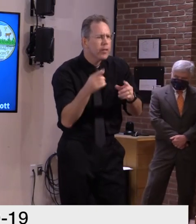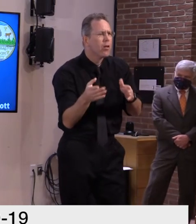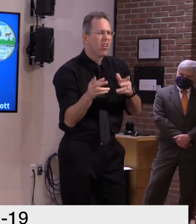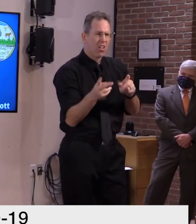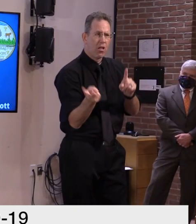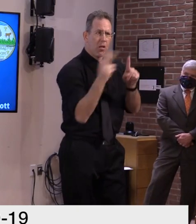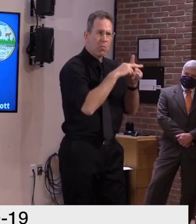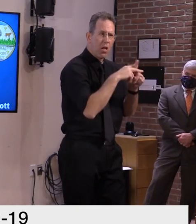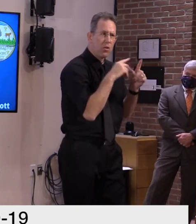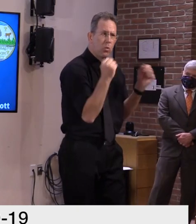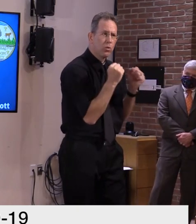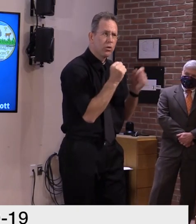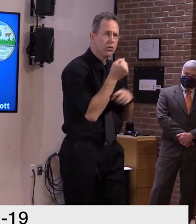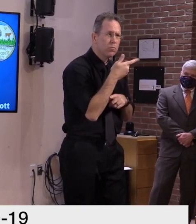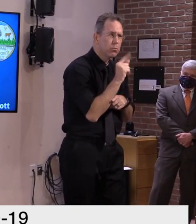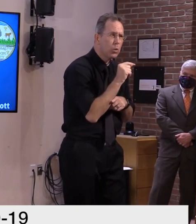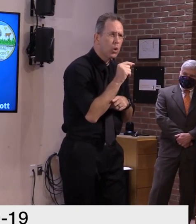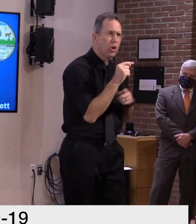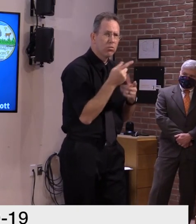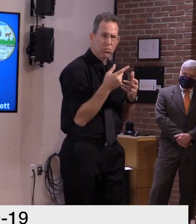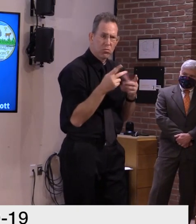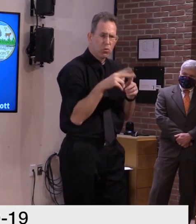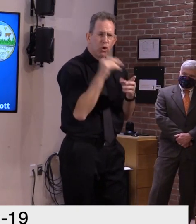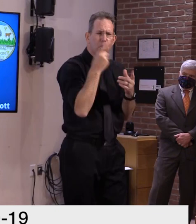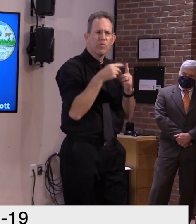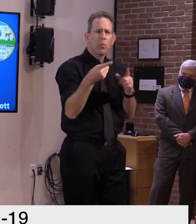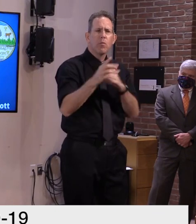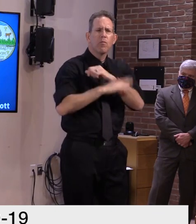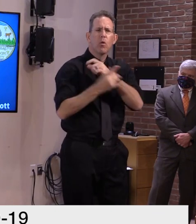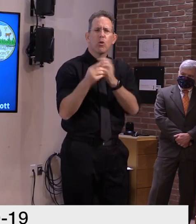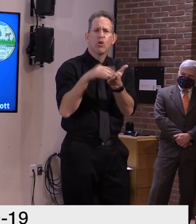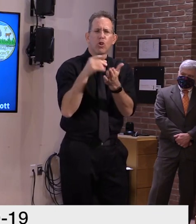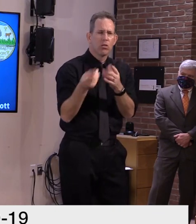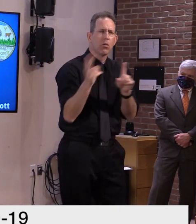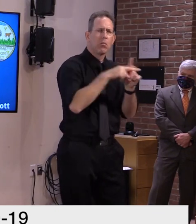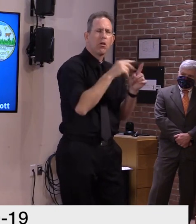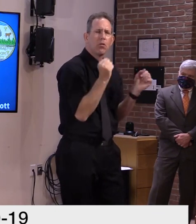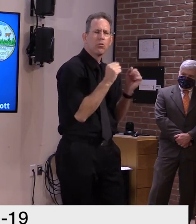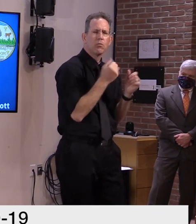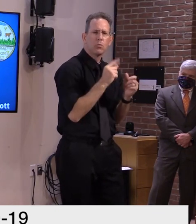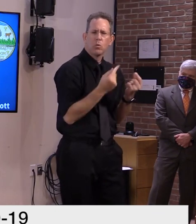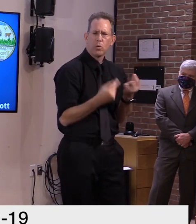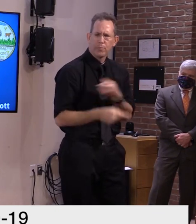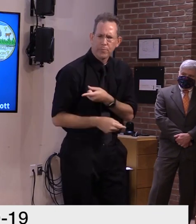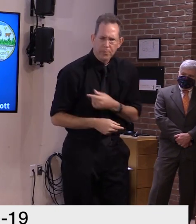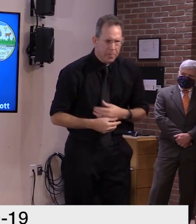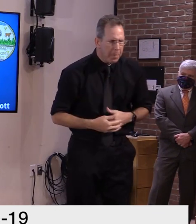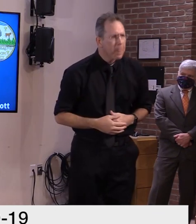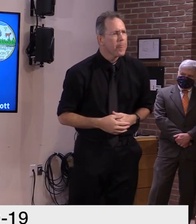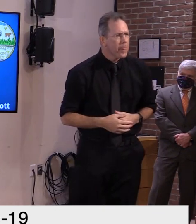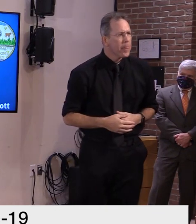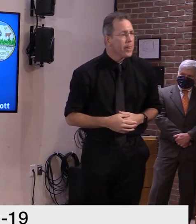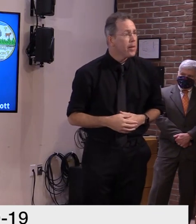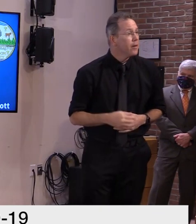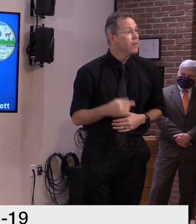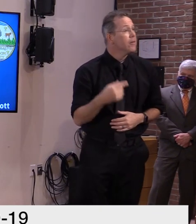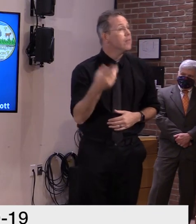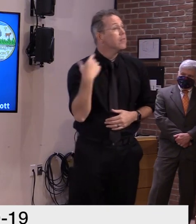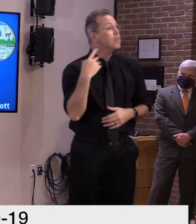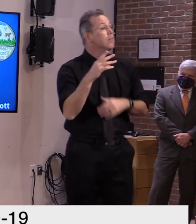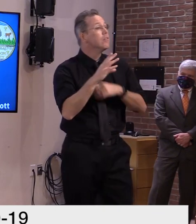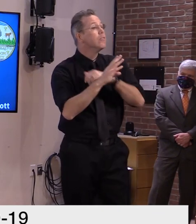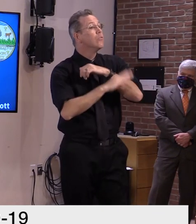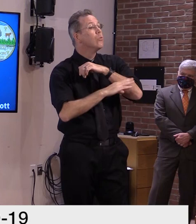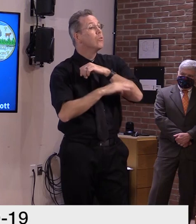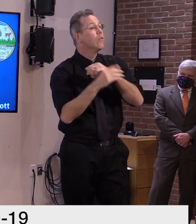conceivable? Certainly, for school-based fall sports, we think that overall they were highly successful. We